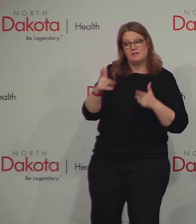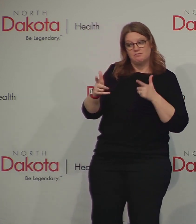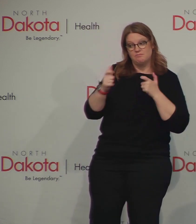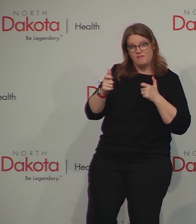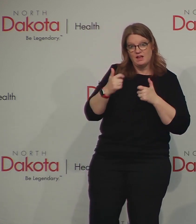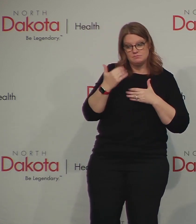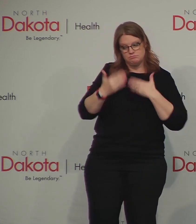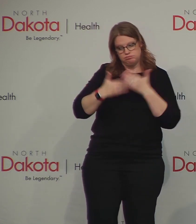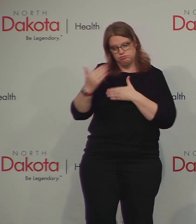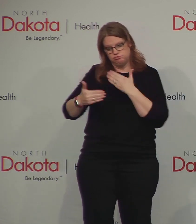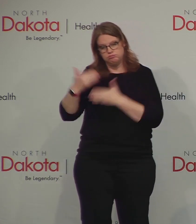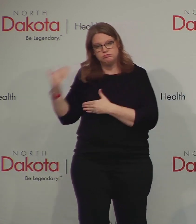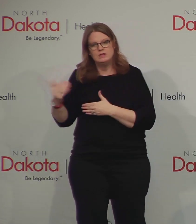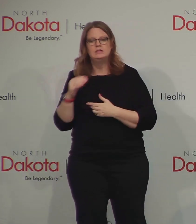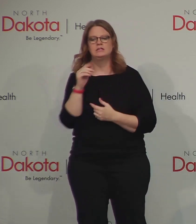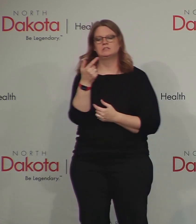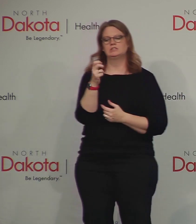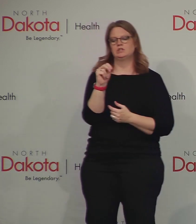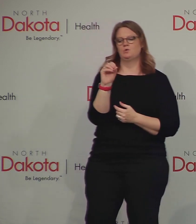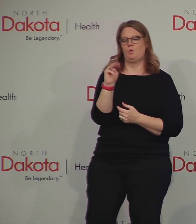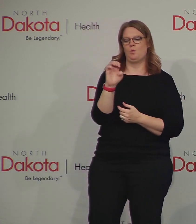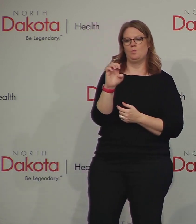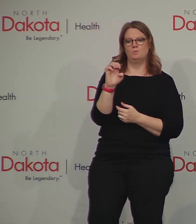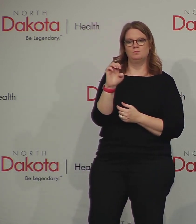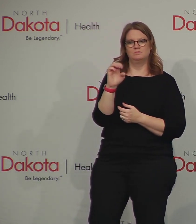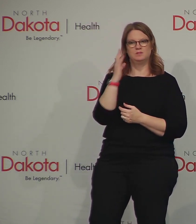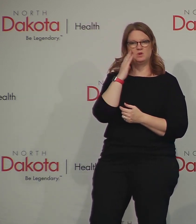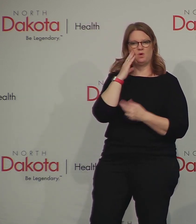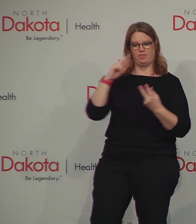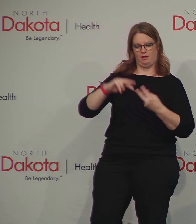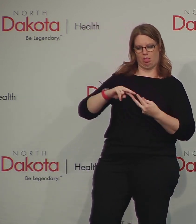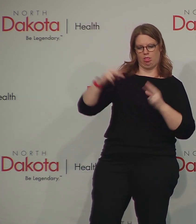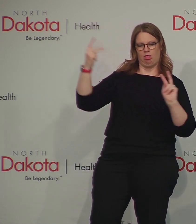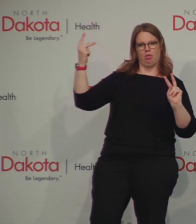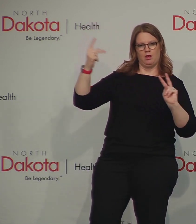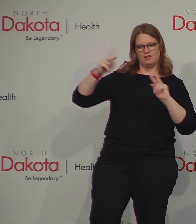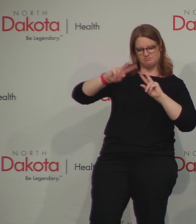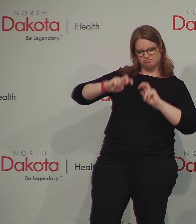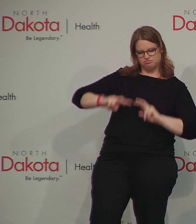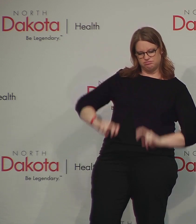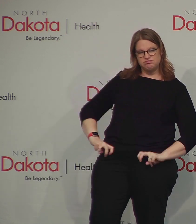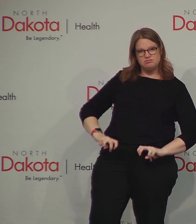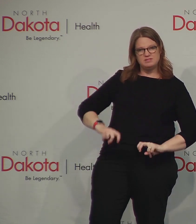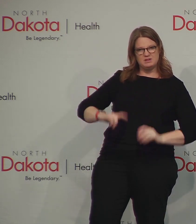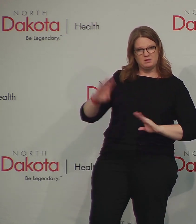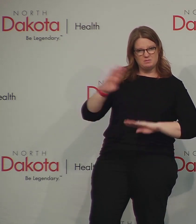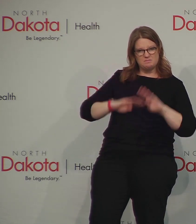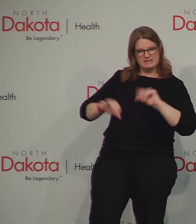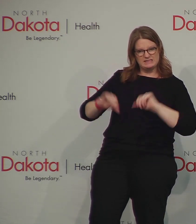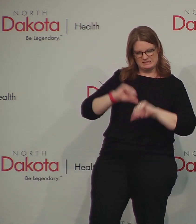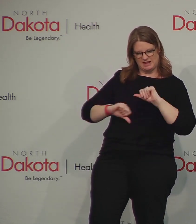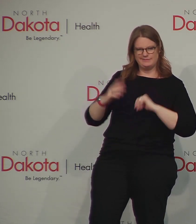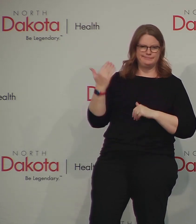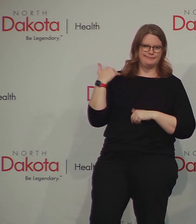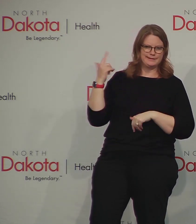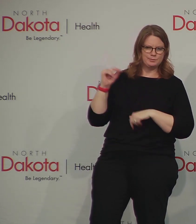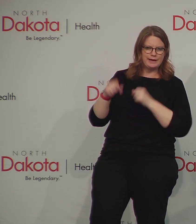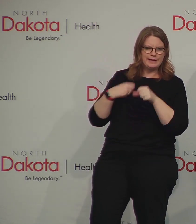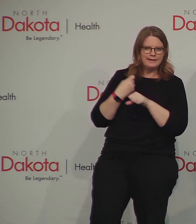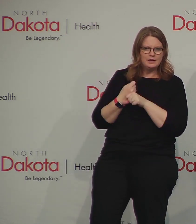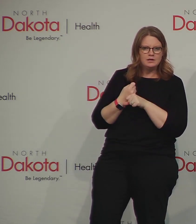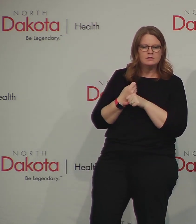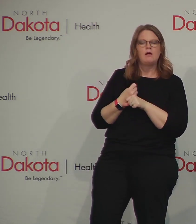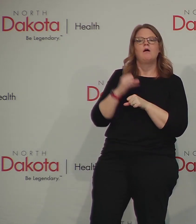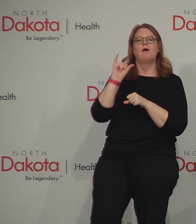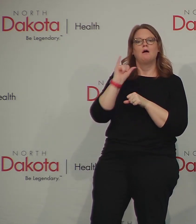the genome sequencing work that's been done and advances in just basic science in the last 20 years allowed people